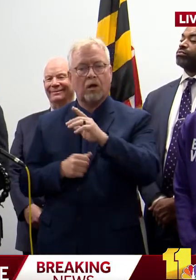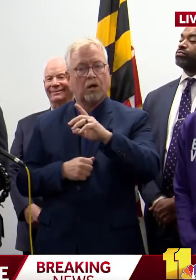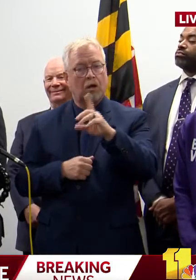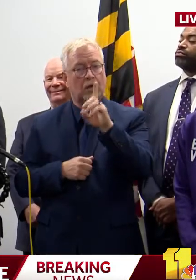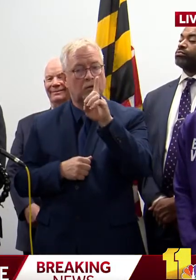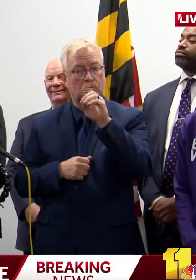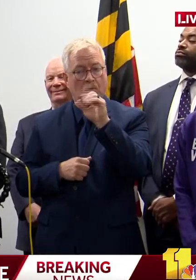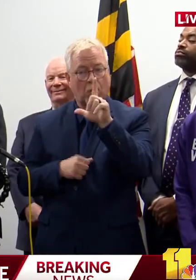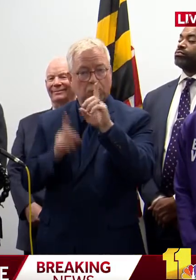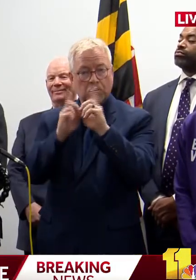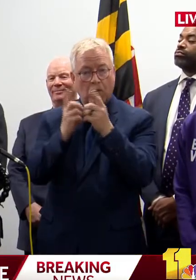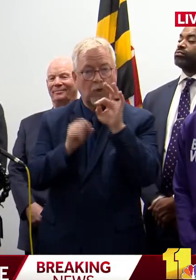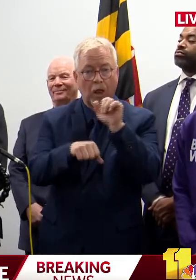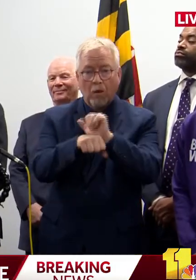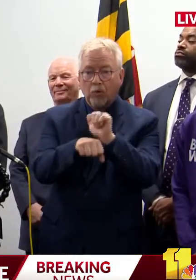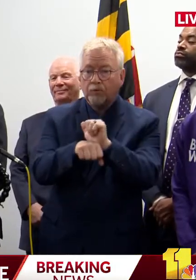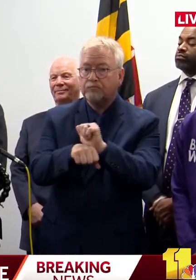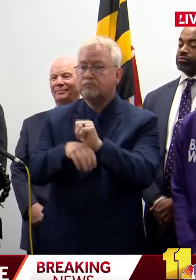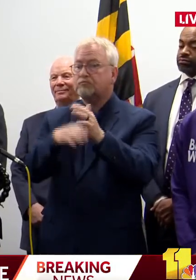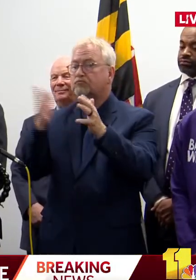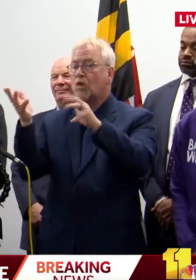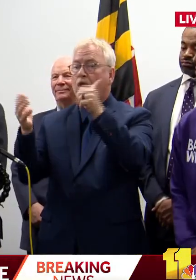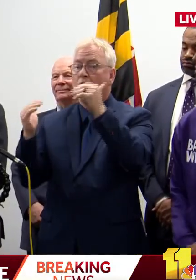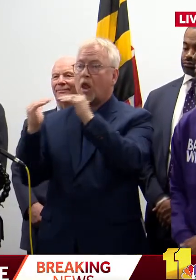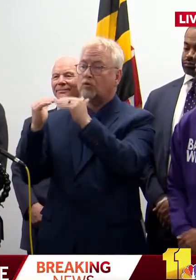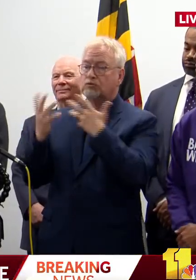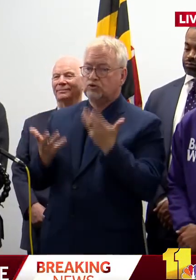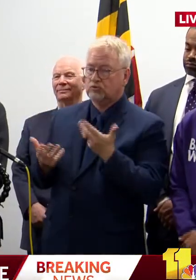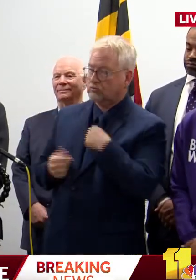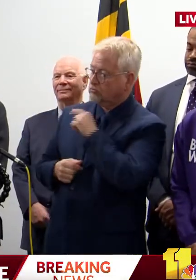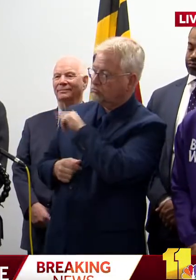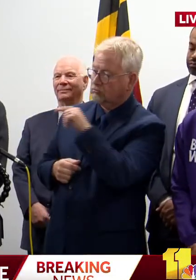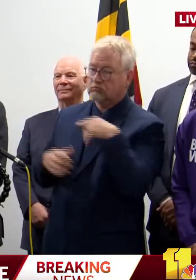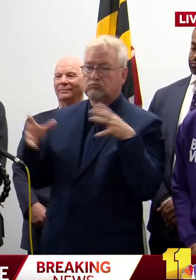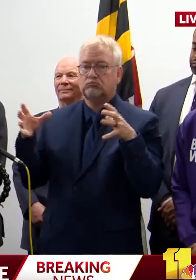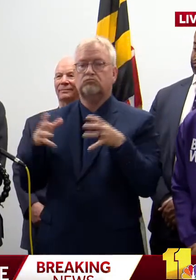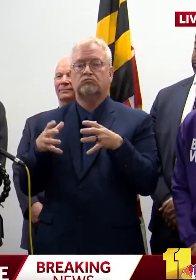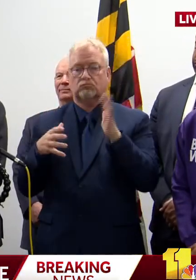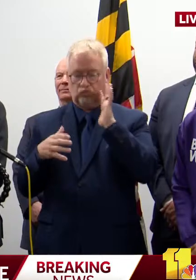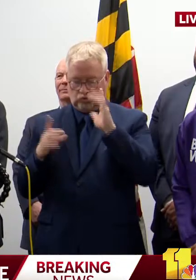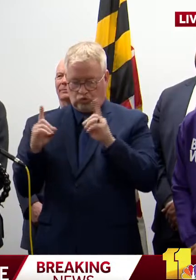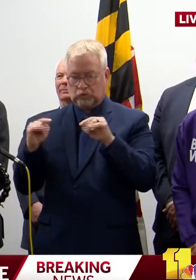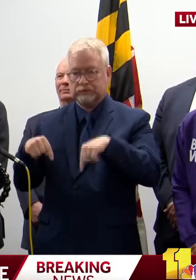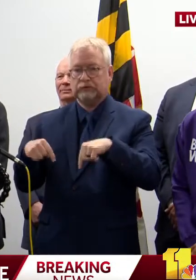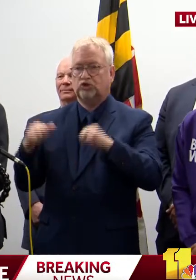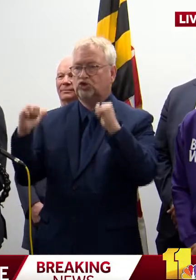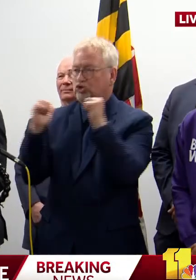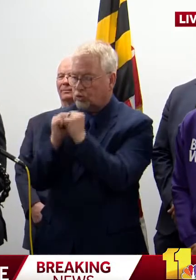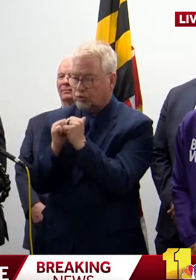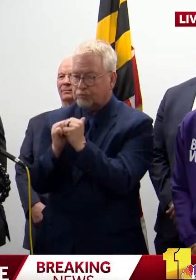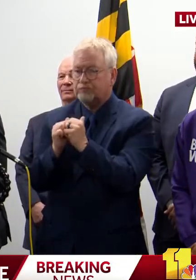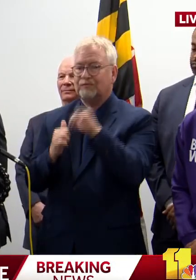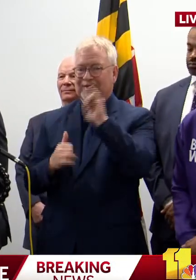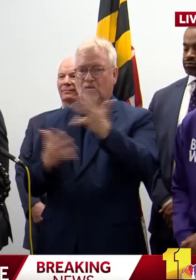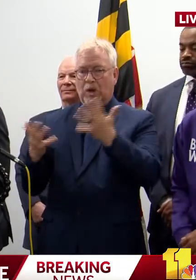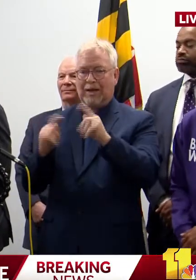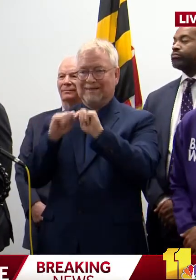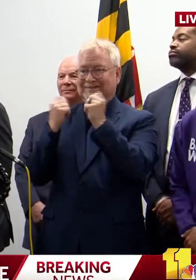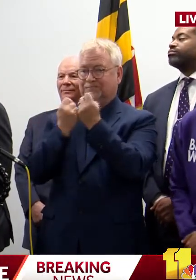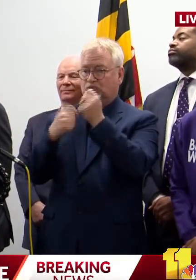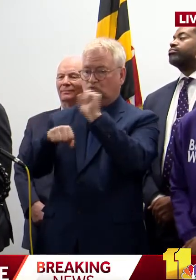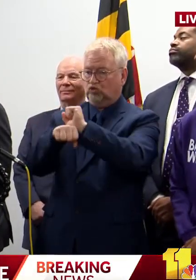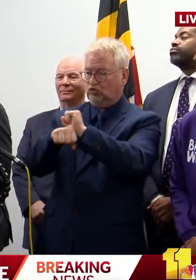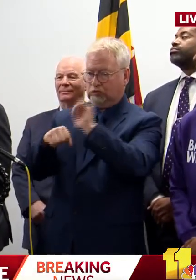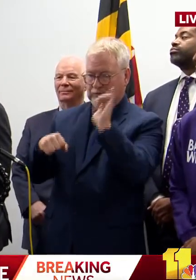our colleagues who are here today. We will do that together, because that is what teamwork is about. Thank you for